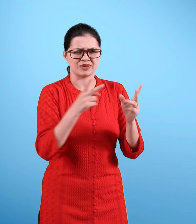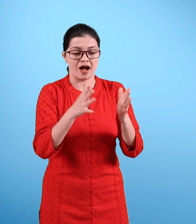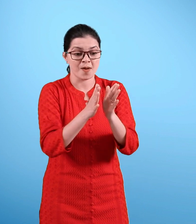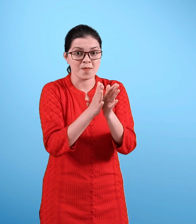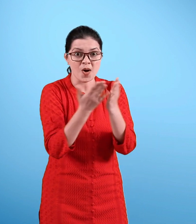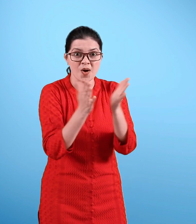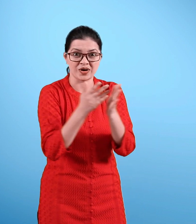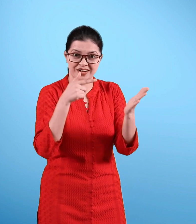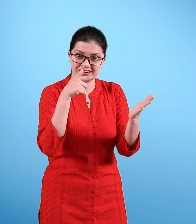notebook,